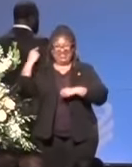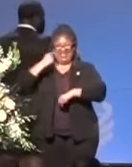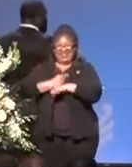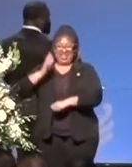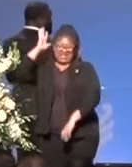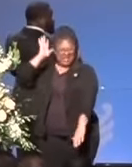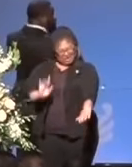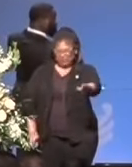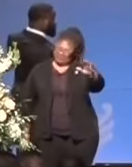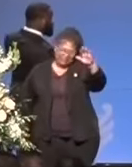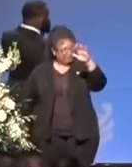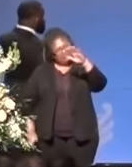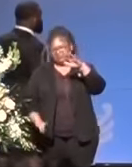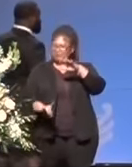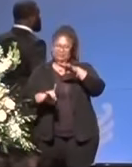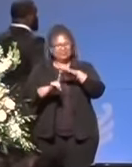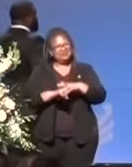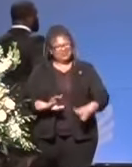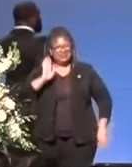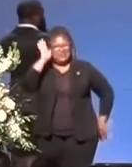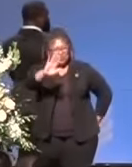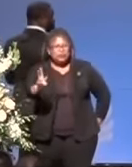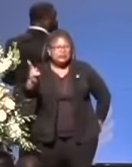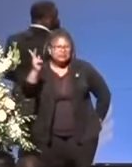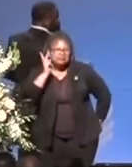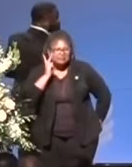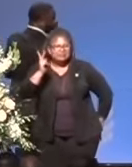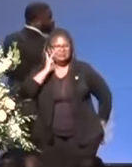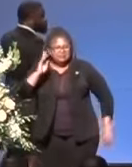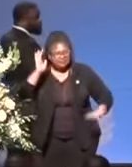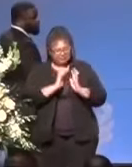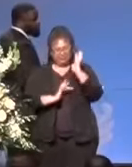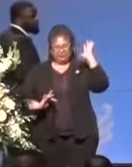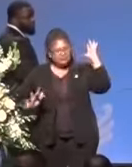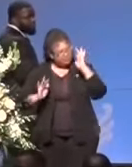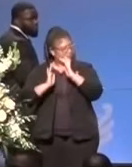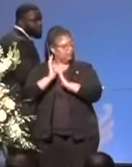I Jesus? Jesus